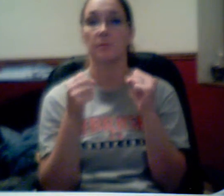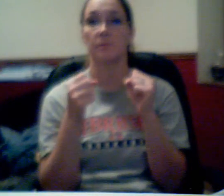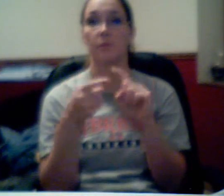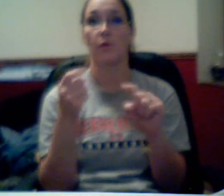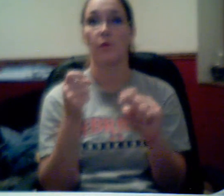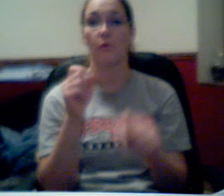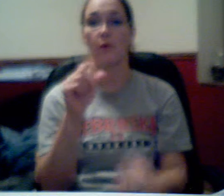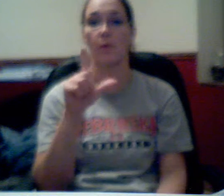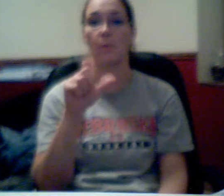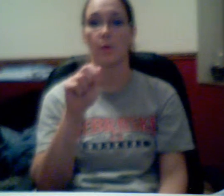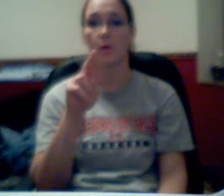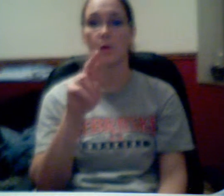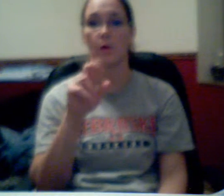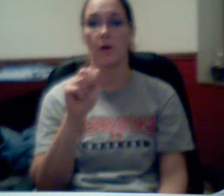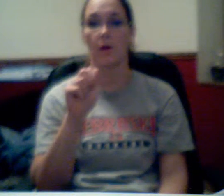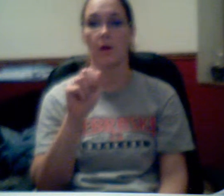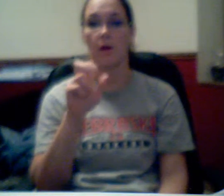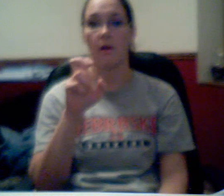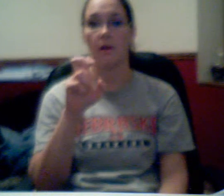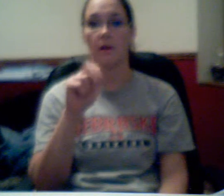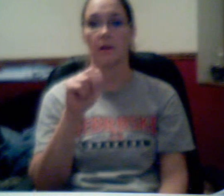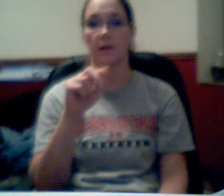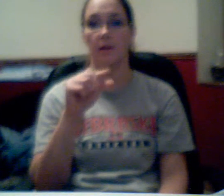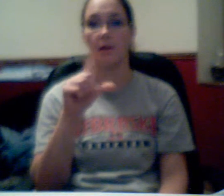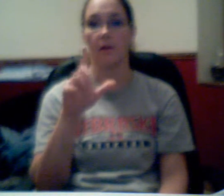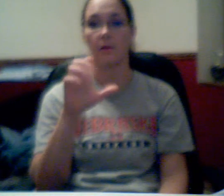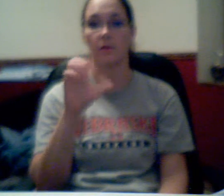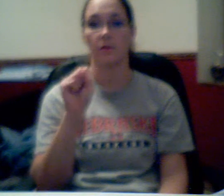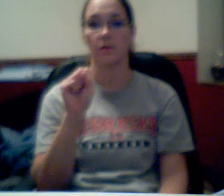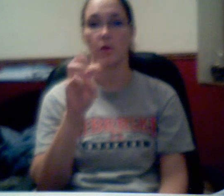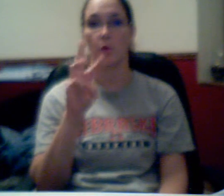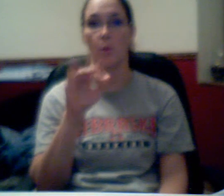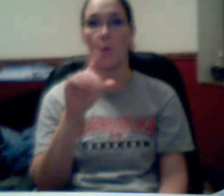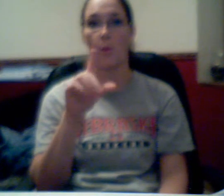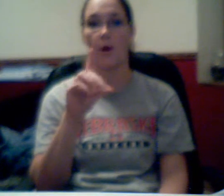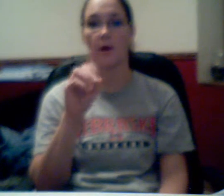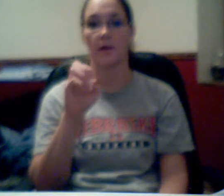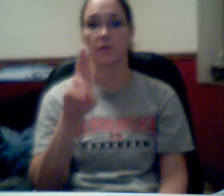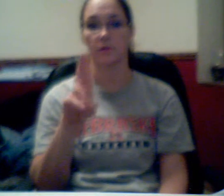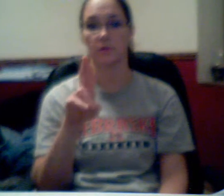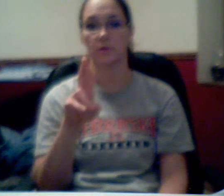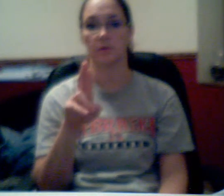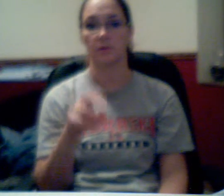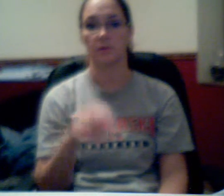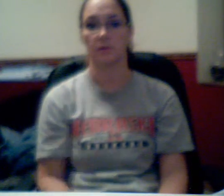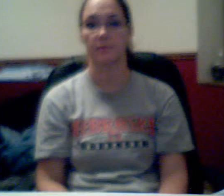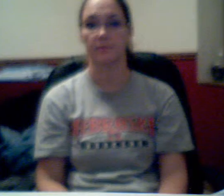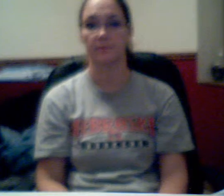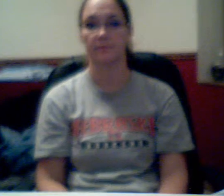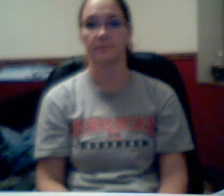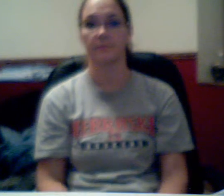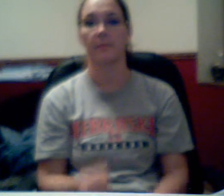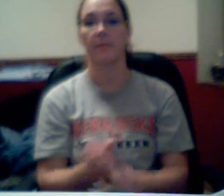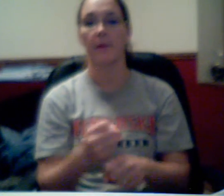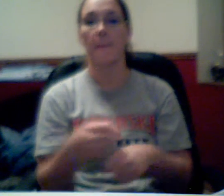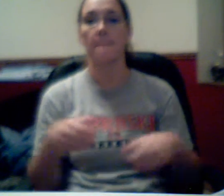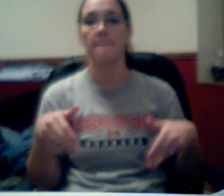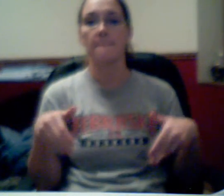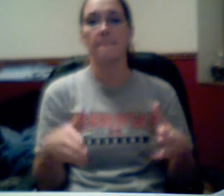Winter Audio presents The Long Winter by Laura Ingalls Wilder, read by Cherry Jones.